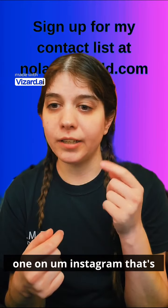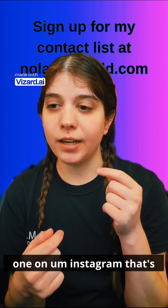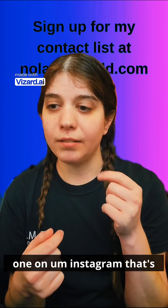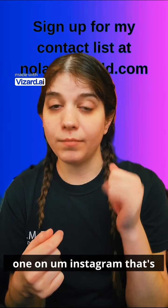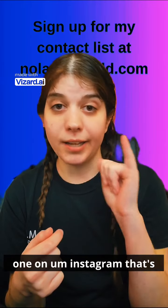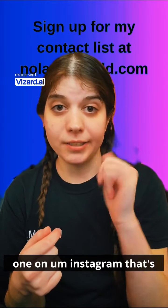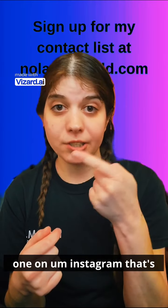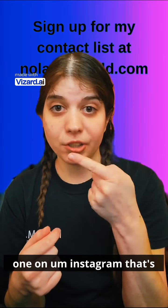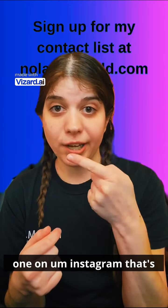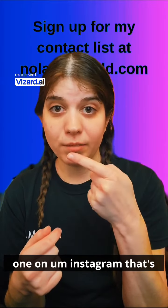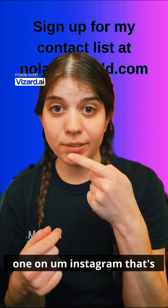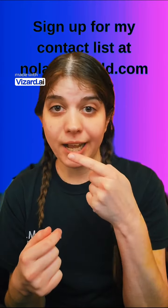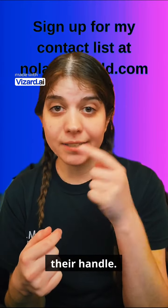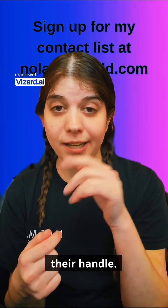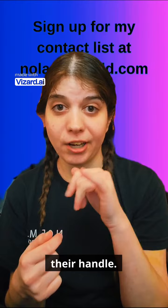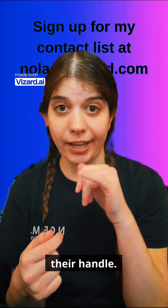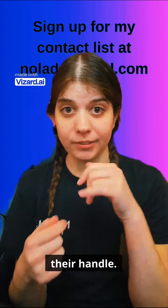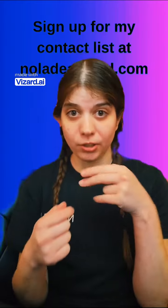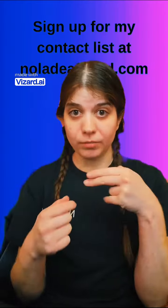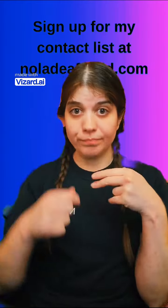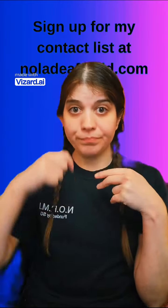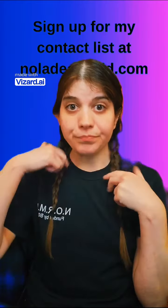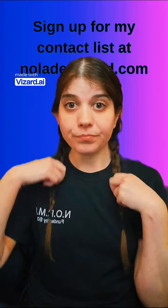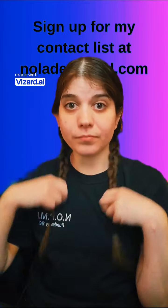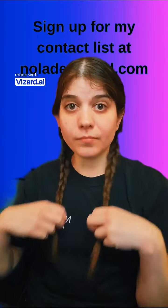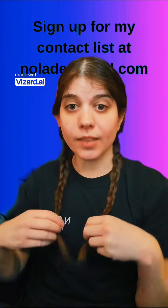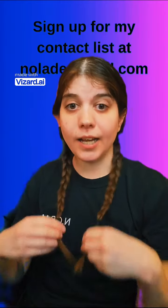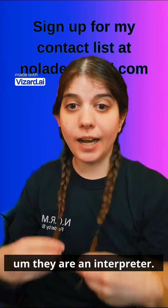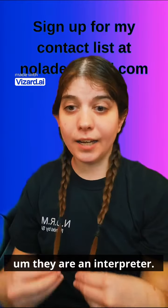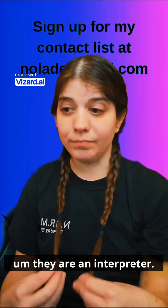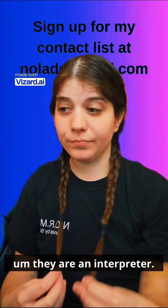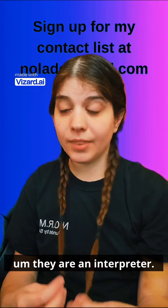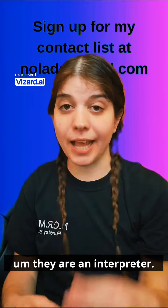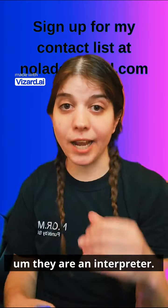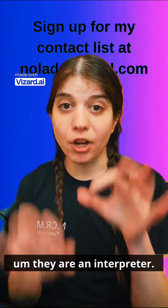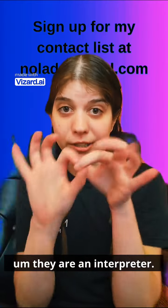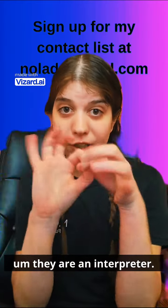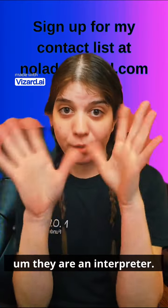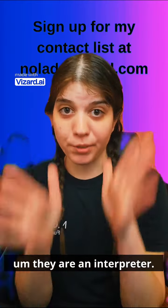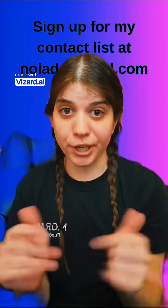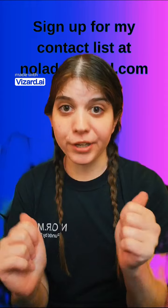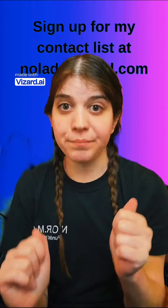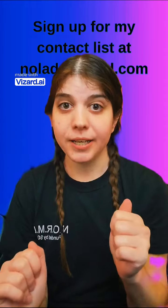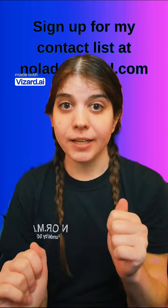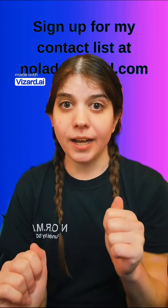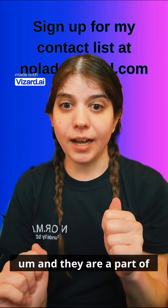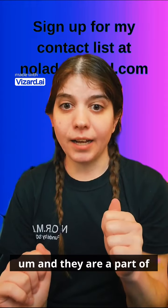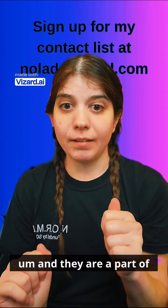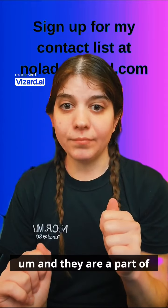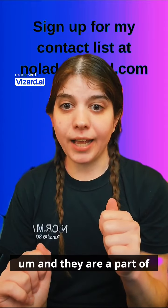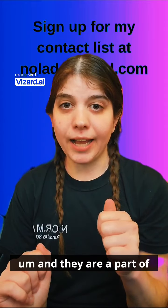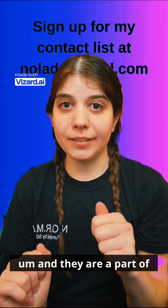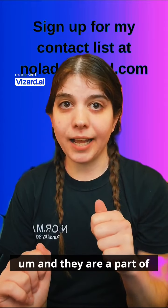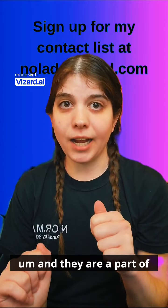on Instagram. That's their handle. They are an interpreter, and they are